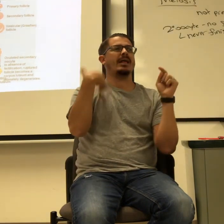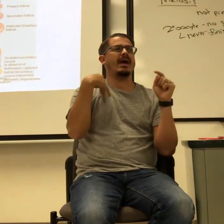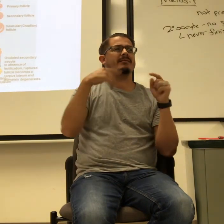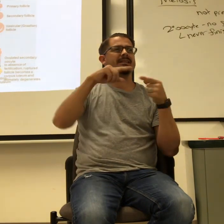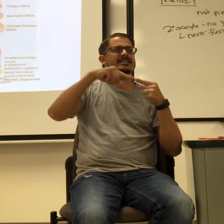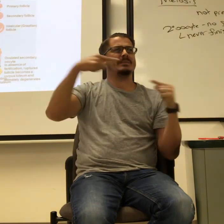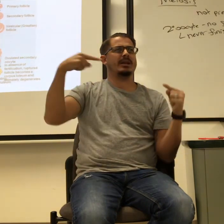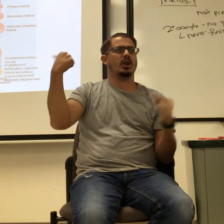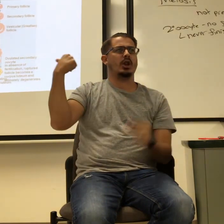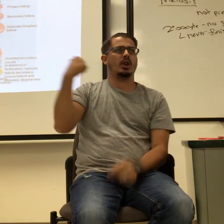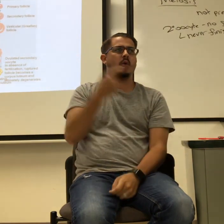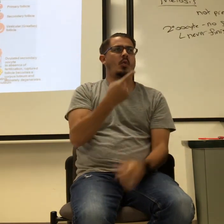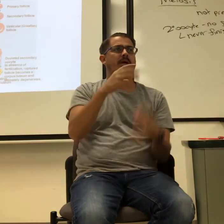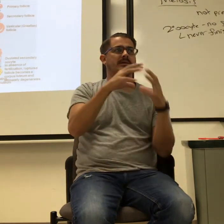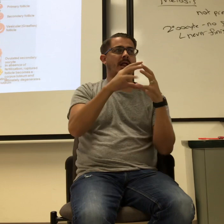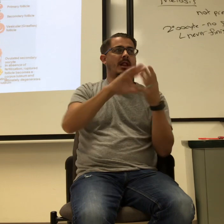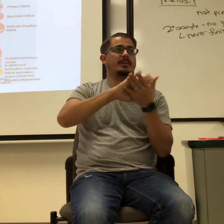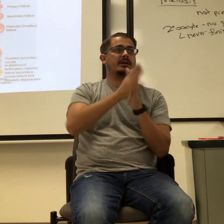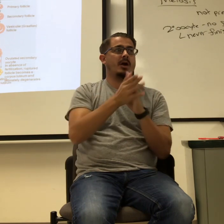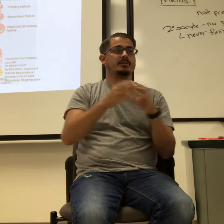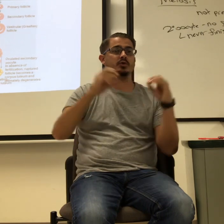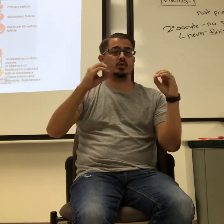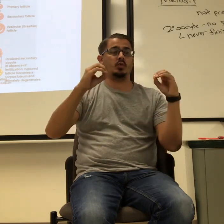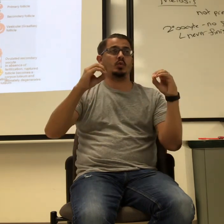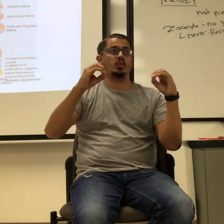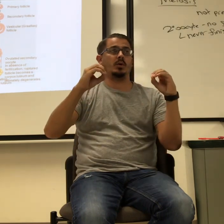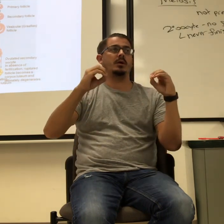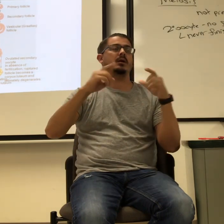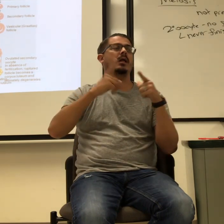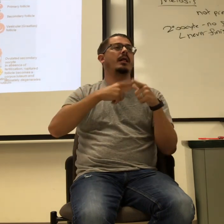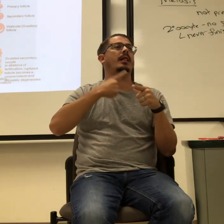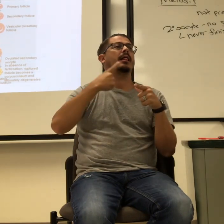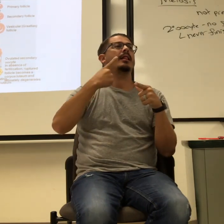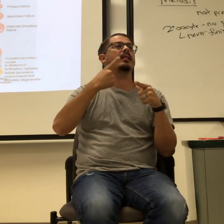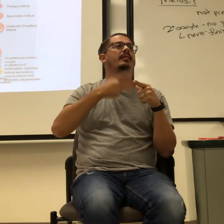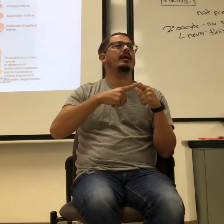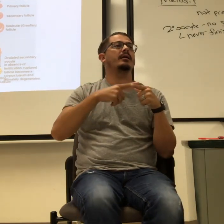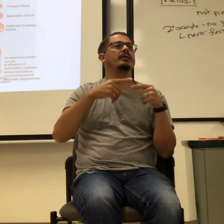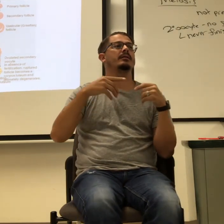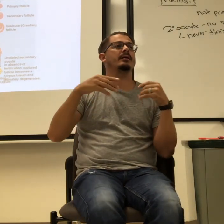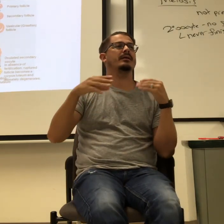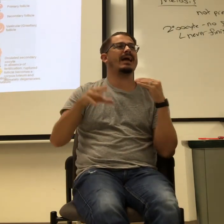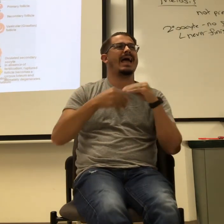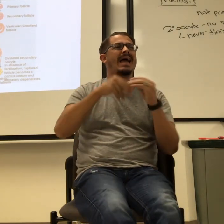here. This one cell becomes 2. So what they do is they put a little